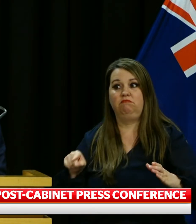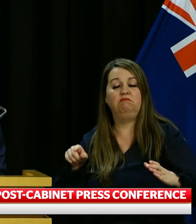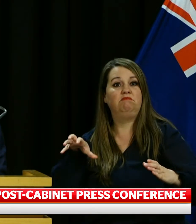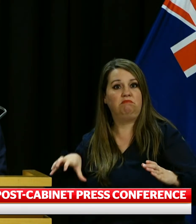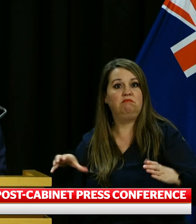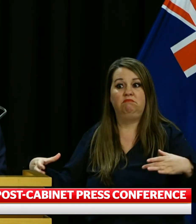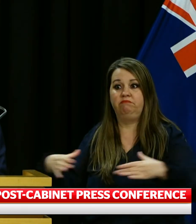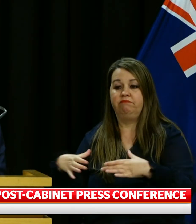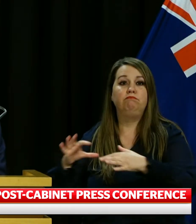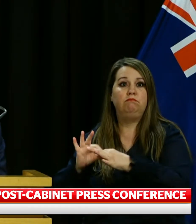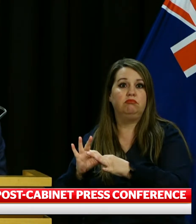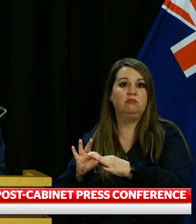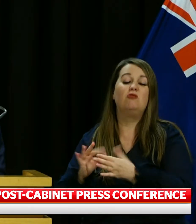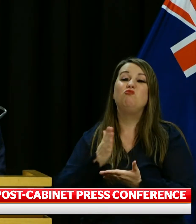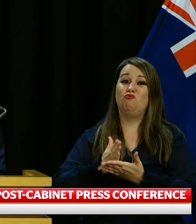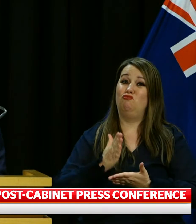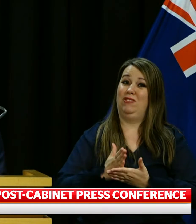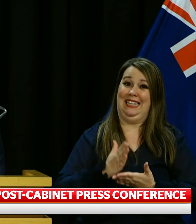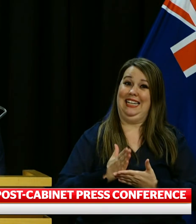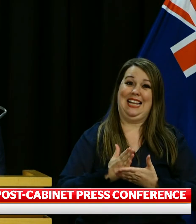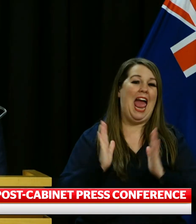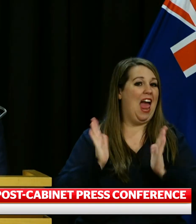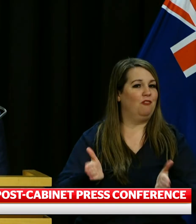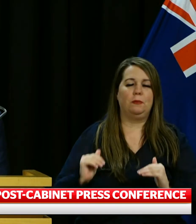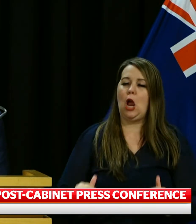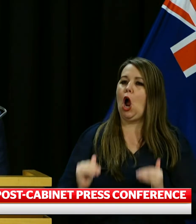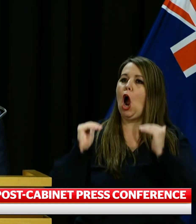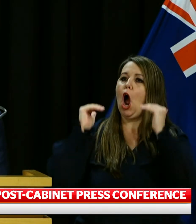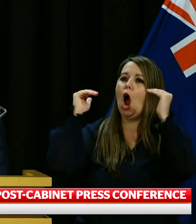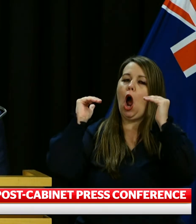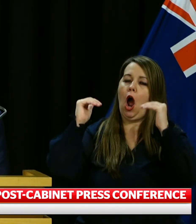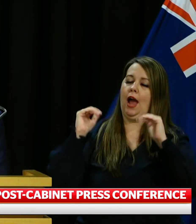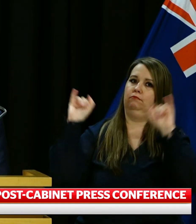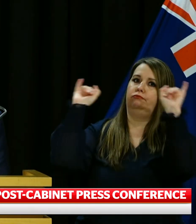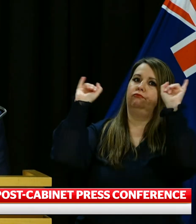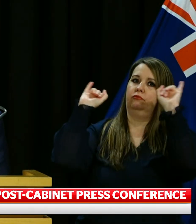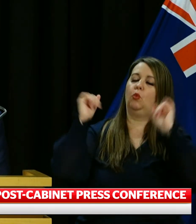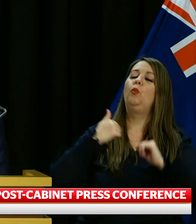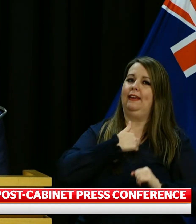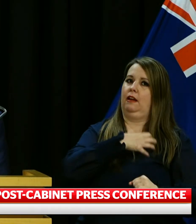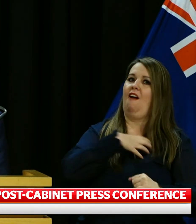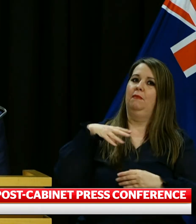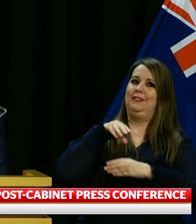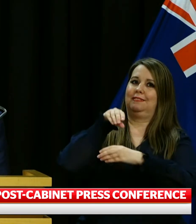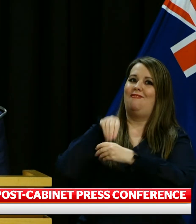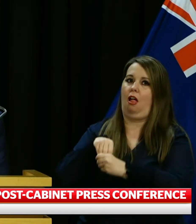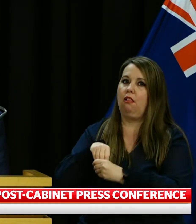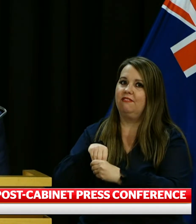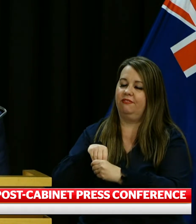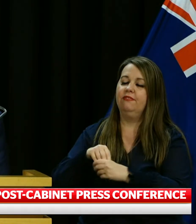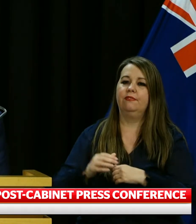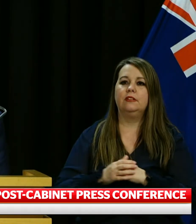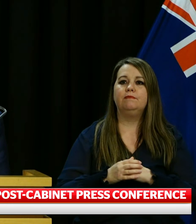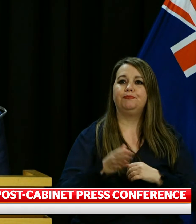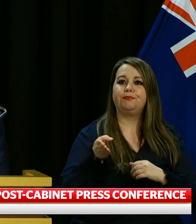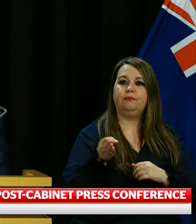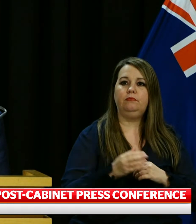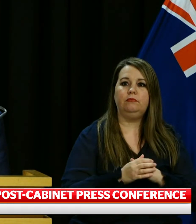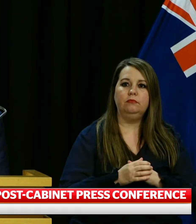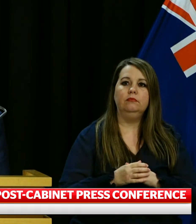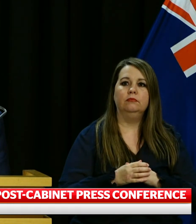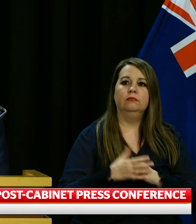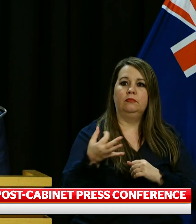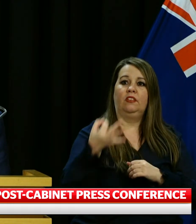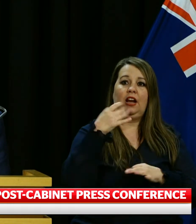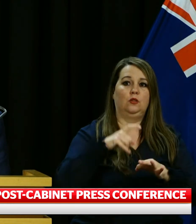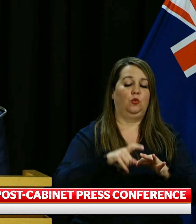to intervene in those matters is a very, very high one. The Te Pāti Māori is quite passionate about changing the official name of